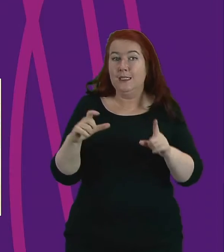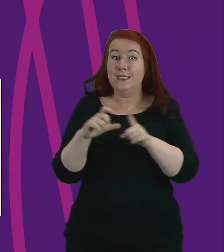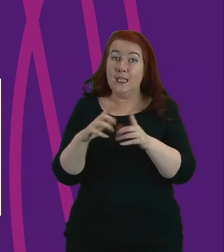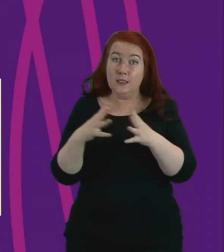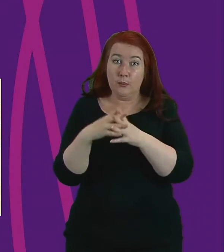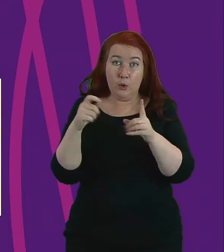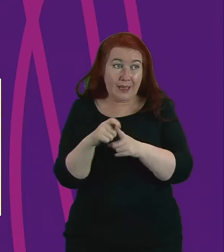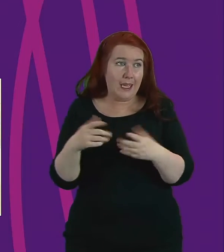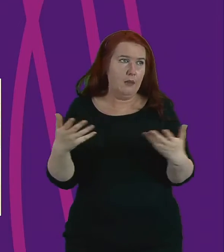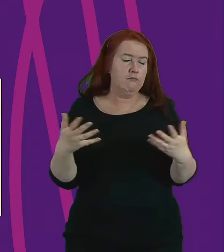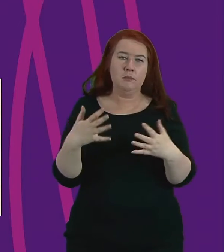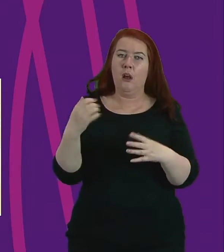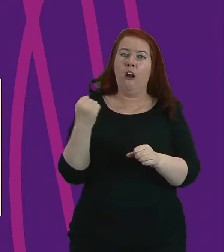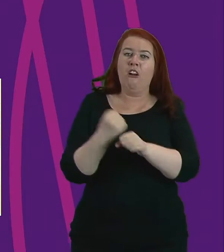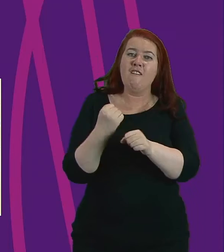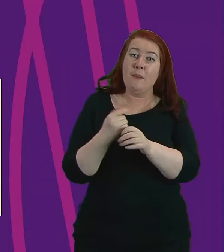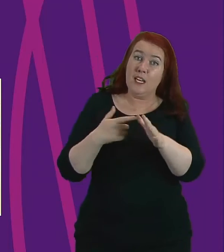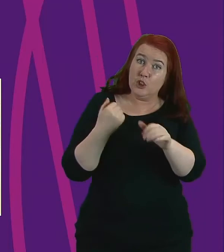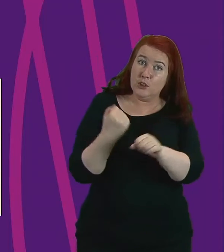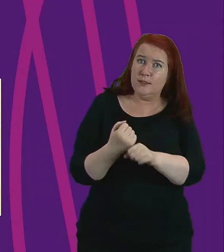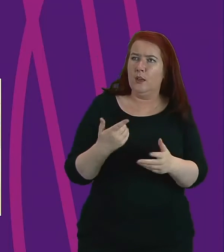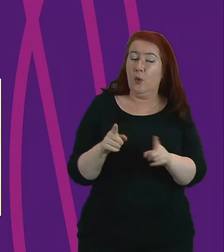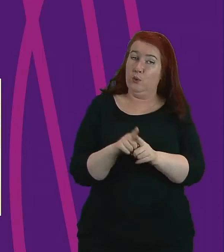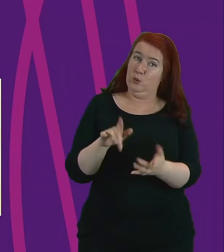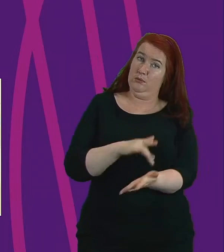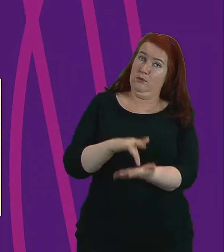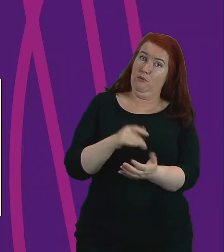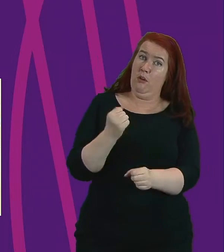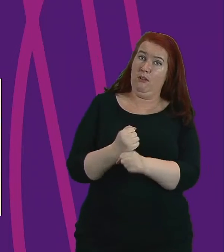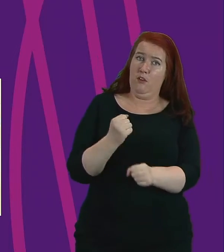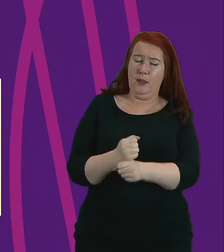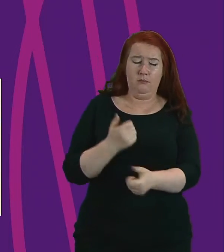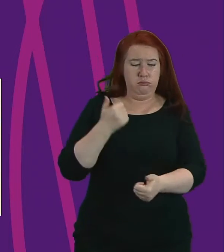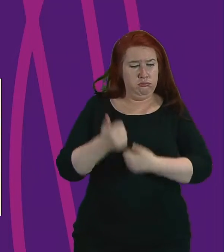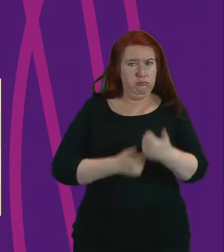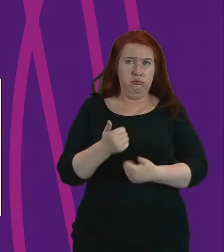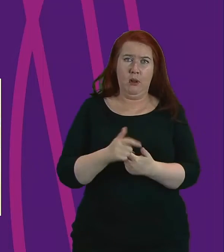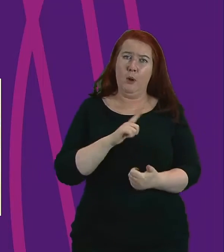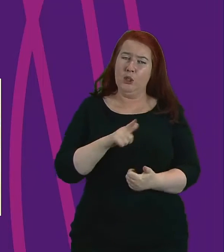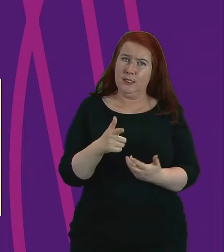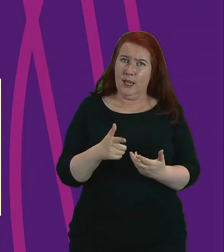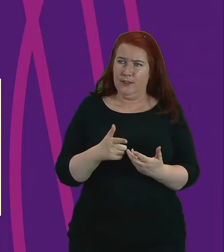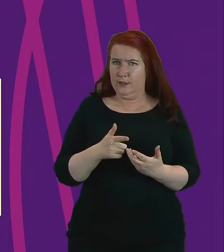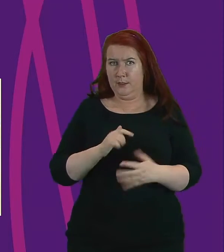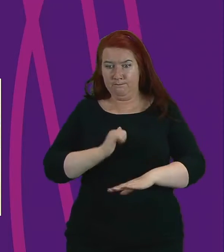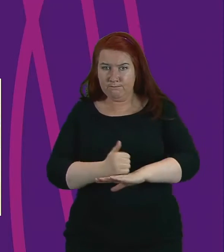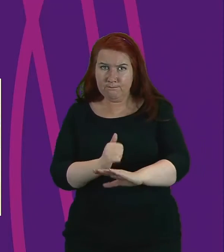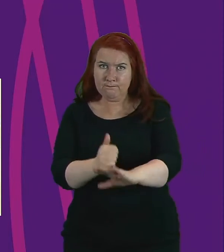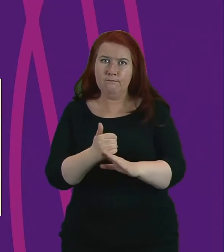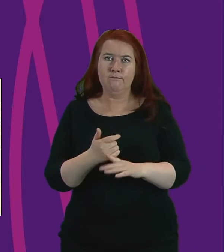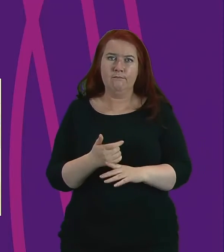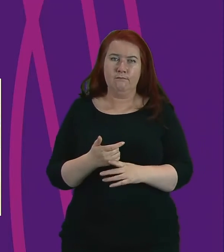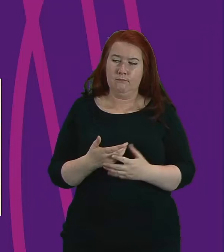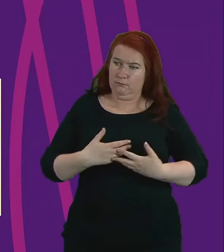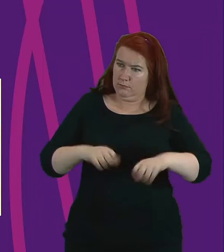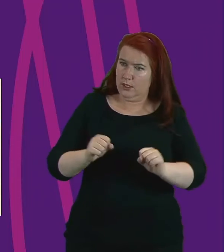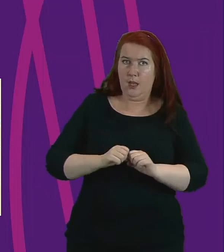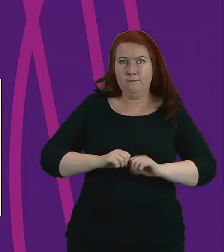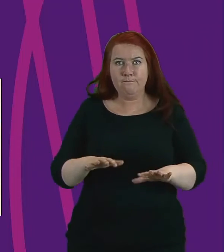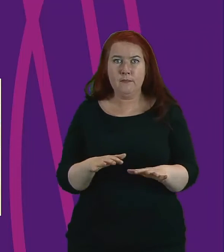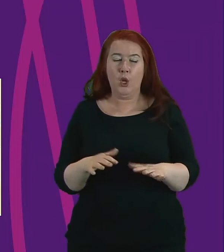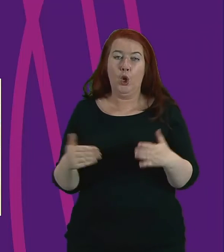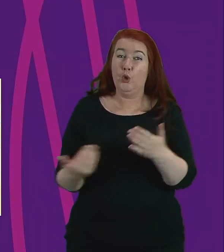government agencies, as well as central government. They have engineered and executed new financial support schemes